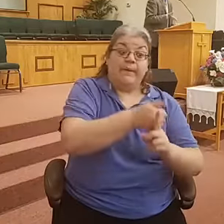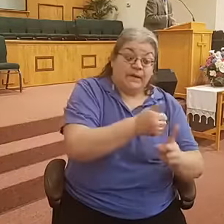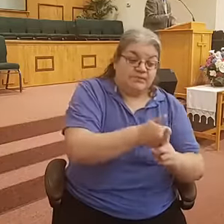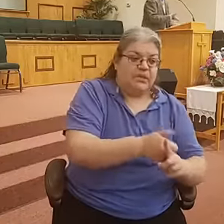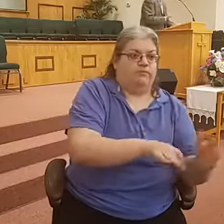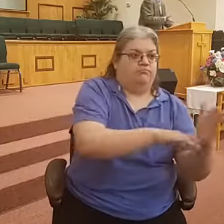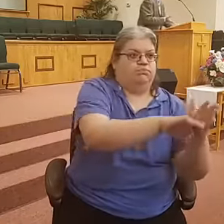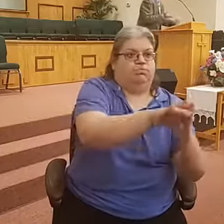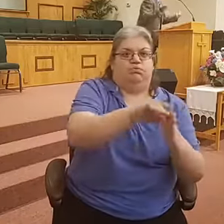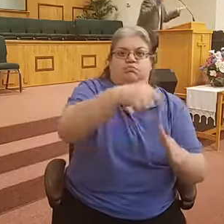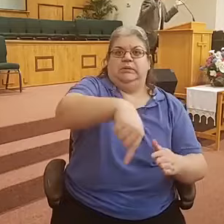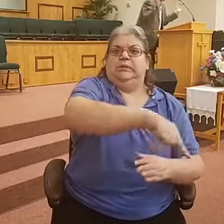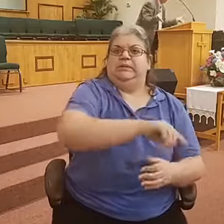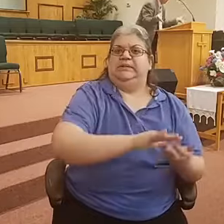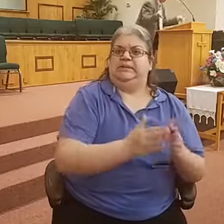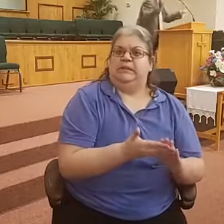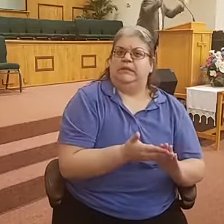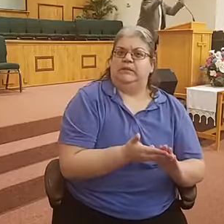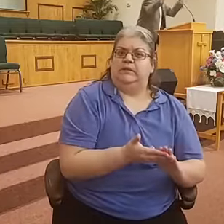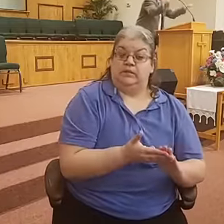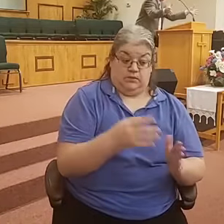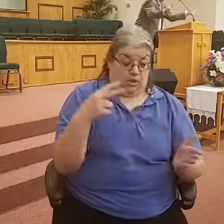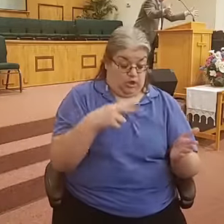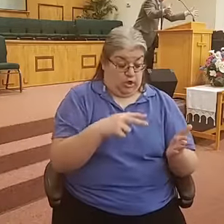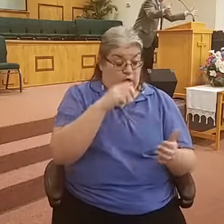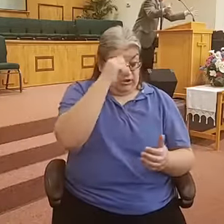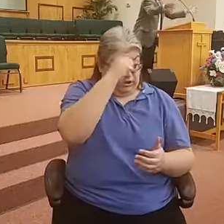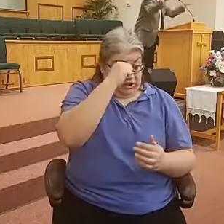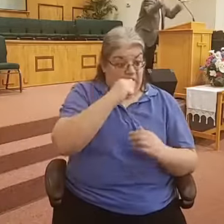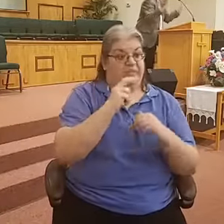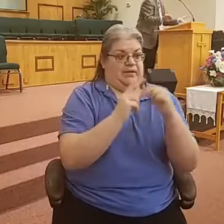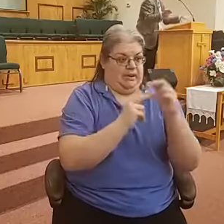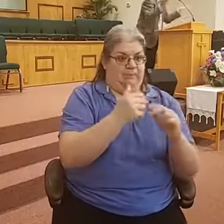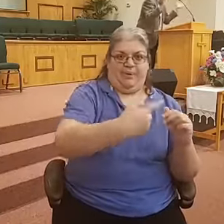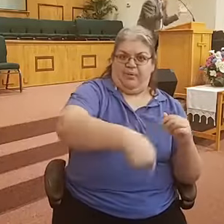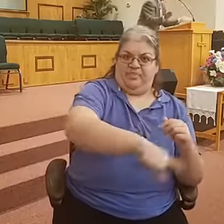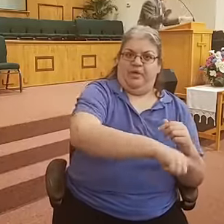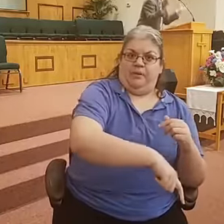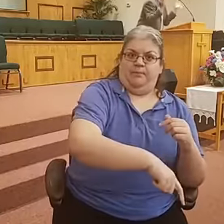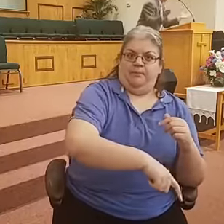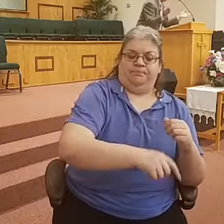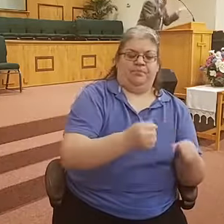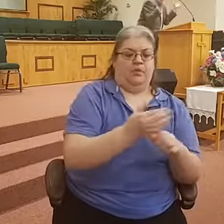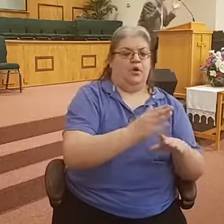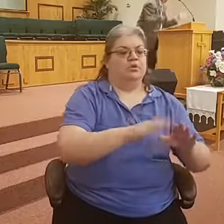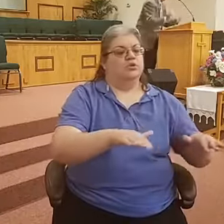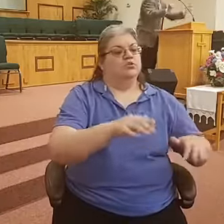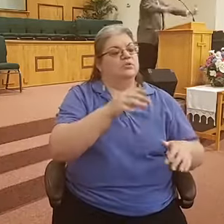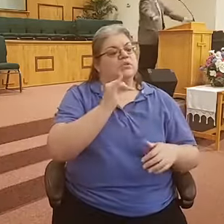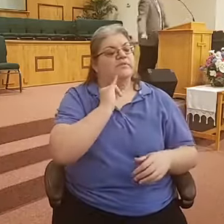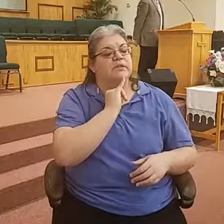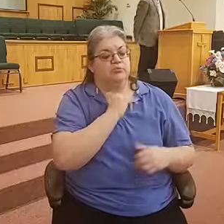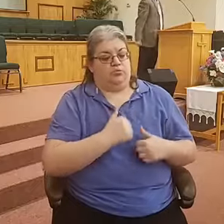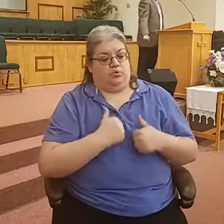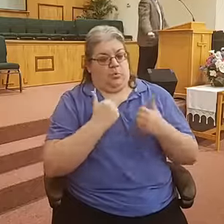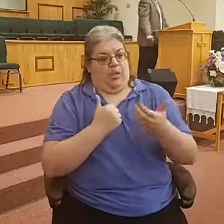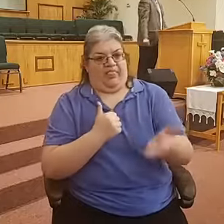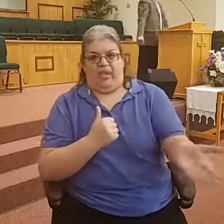look in your Bible and you can see it says Solomon built them and caused the children of Israel to dwell